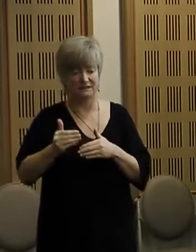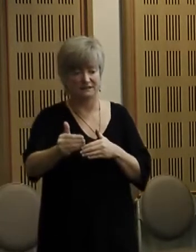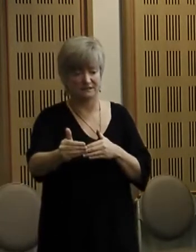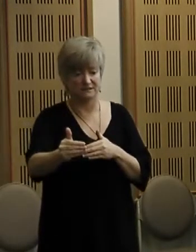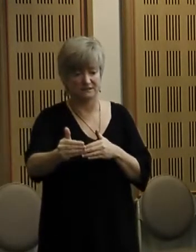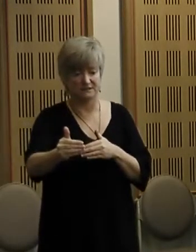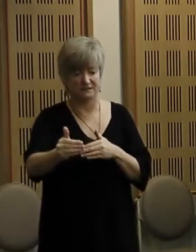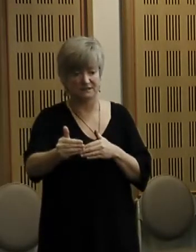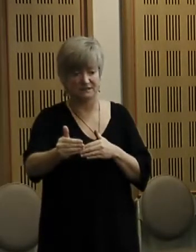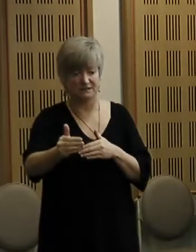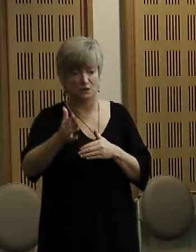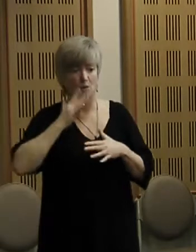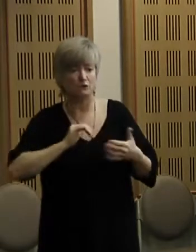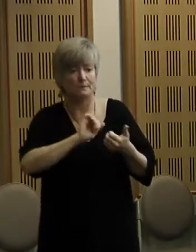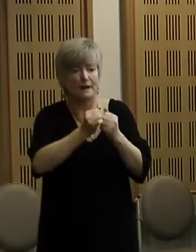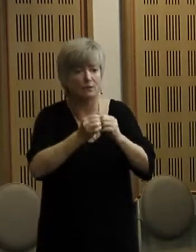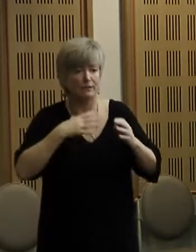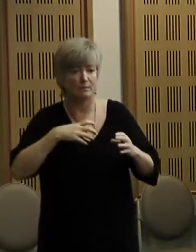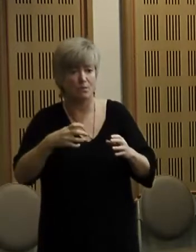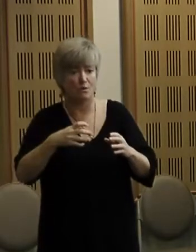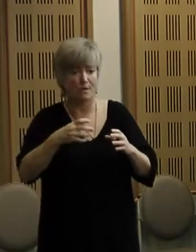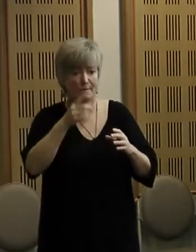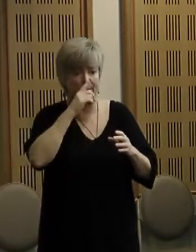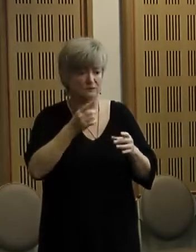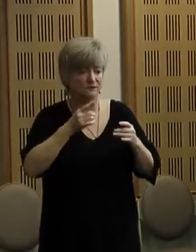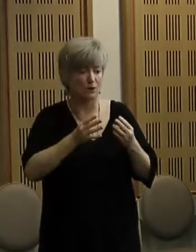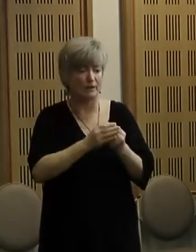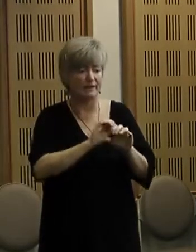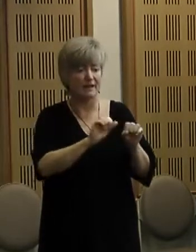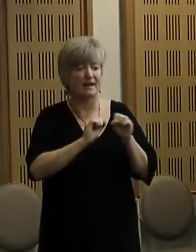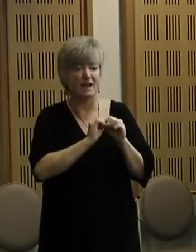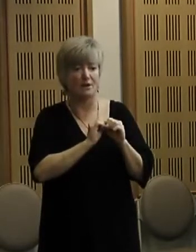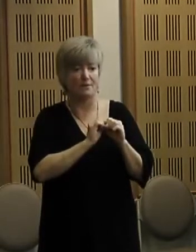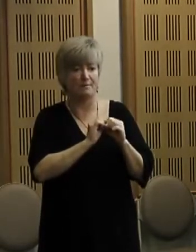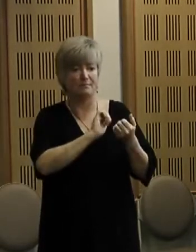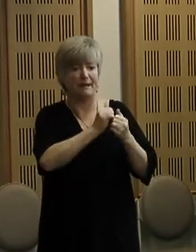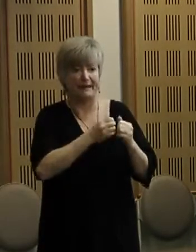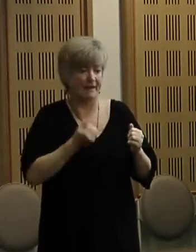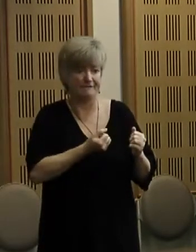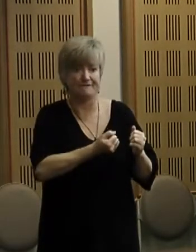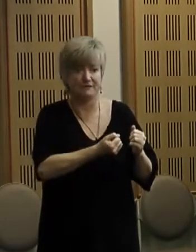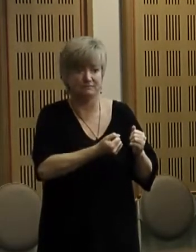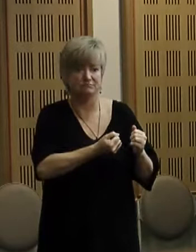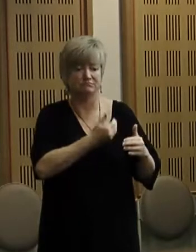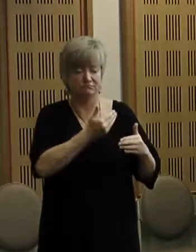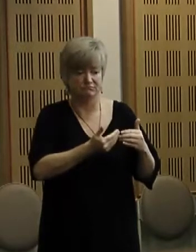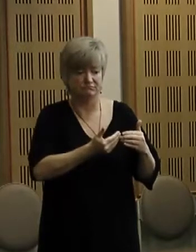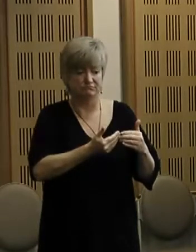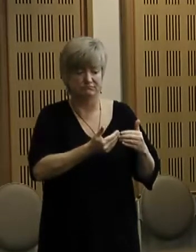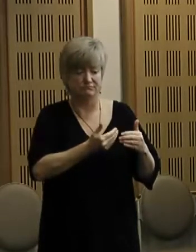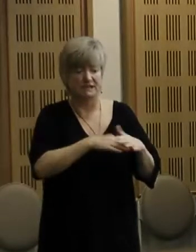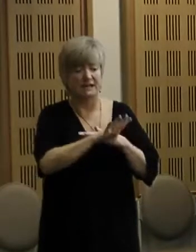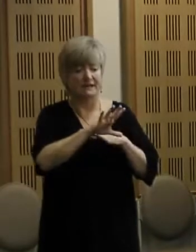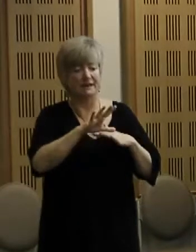interested. So we want to partner with more people. So we're going to start with our immediate partners, so our partners that we work with all the time in health promotion and